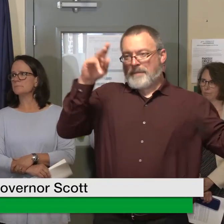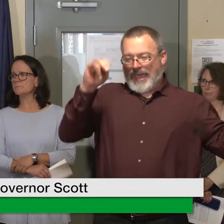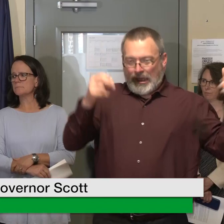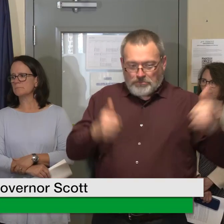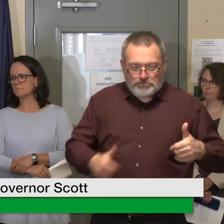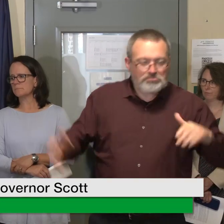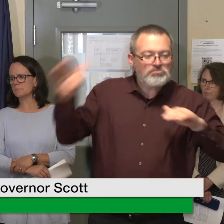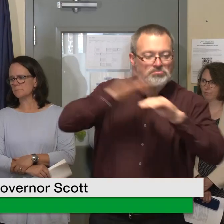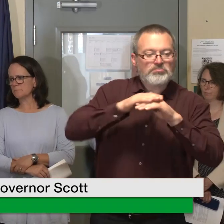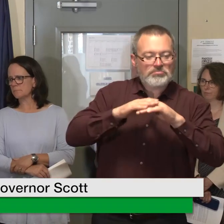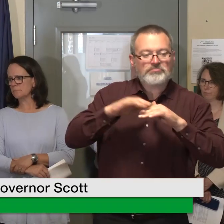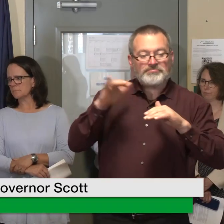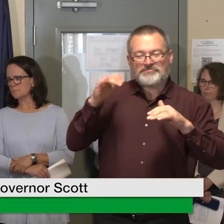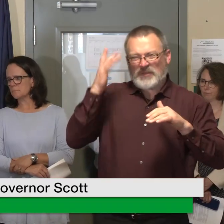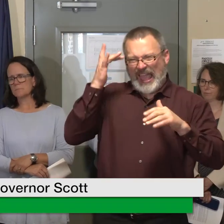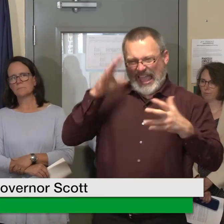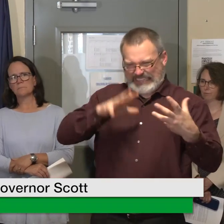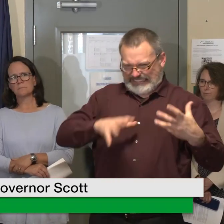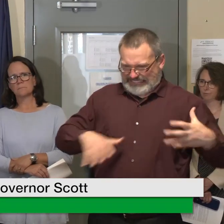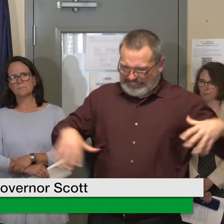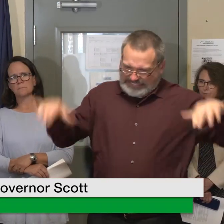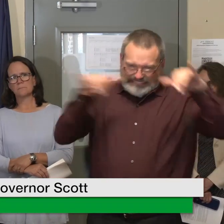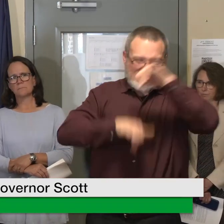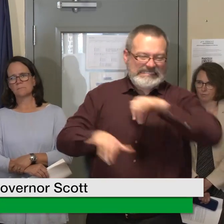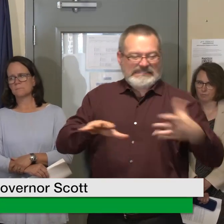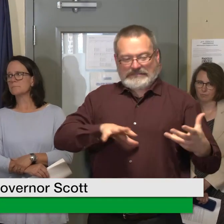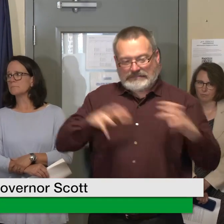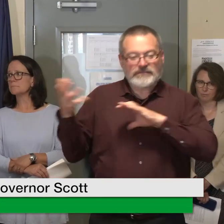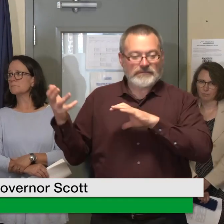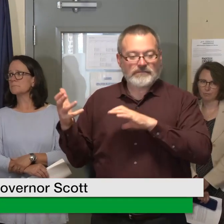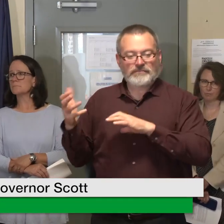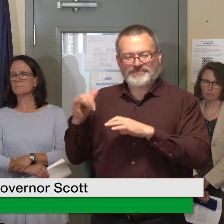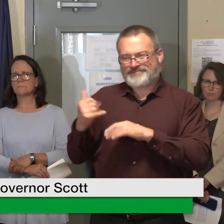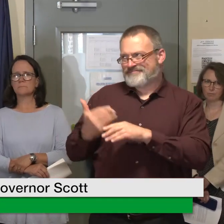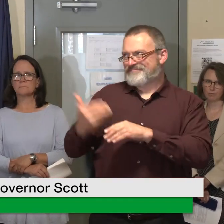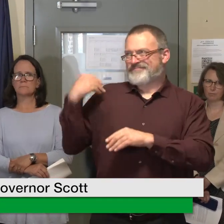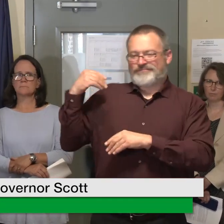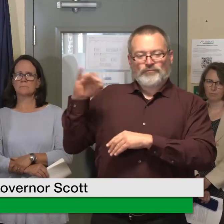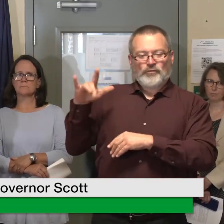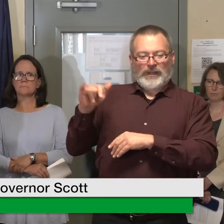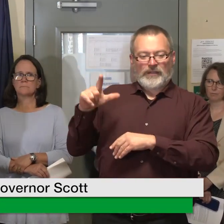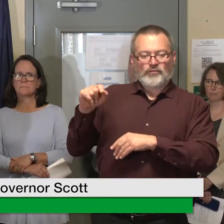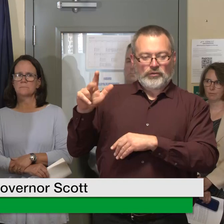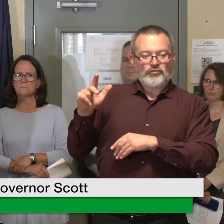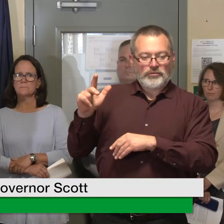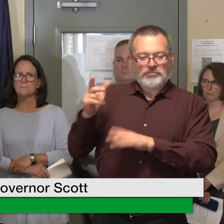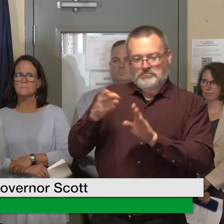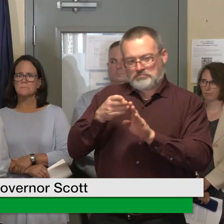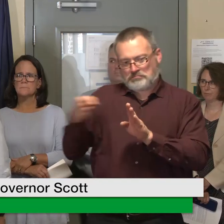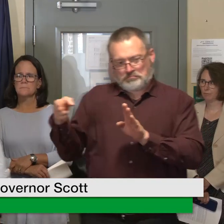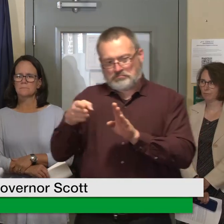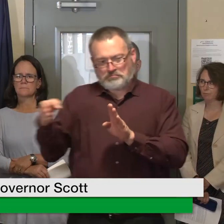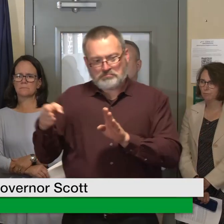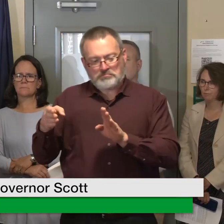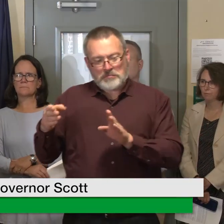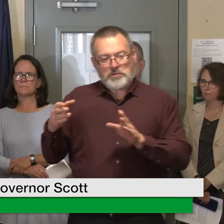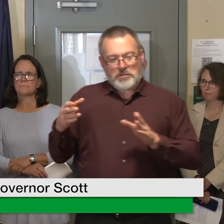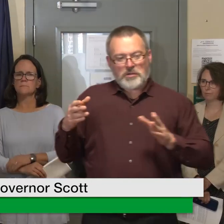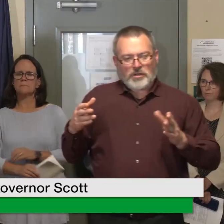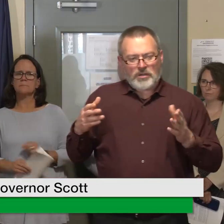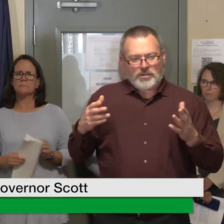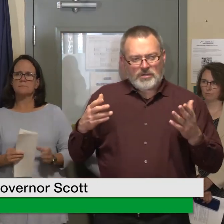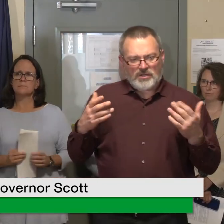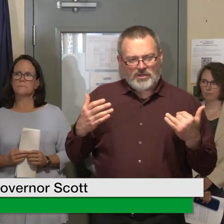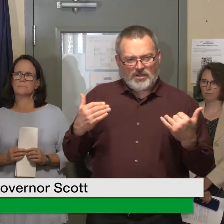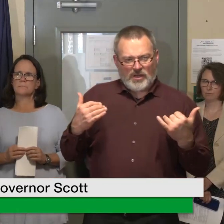disaster declaration, I think, by this day last year. Why was that so fast in comparison to this year? Yeah,